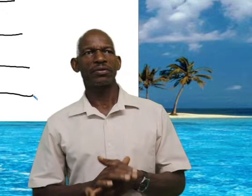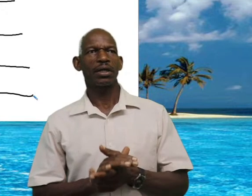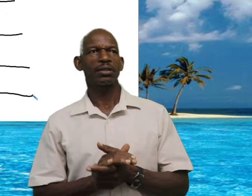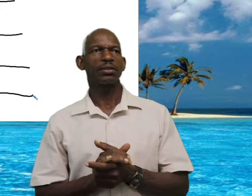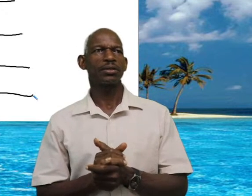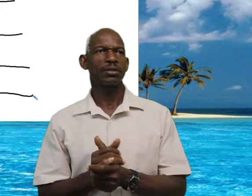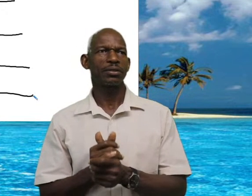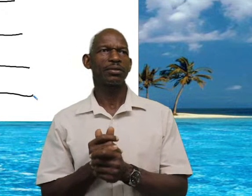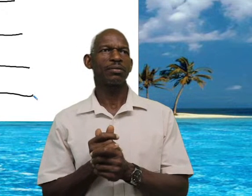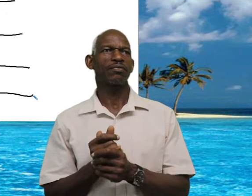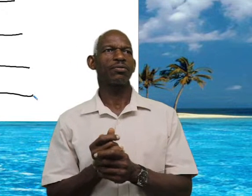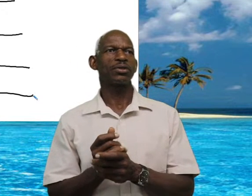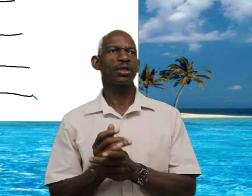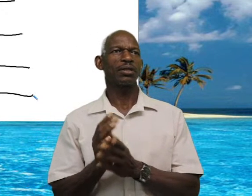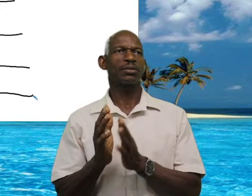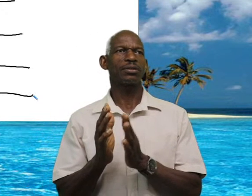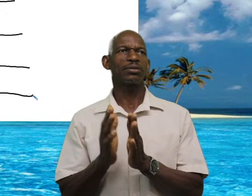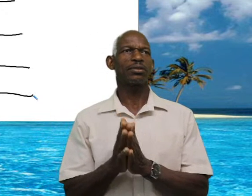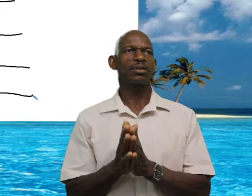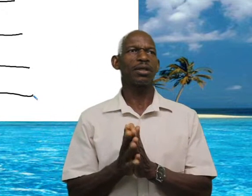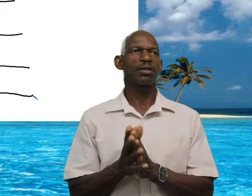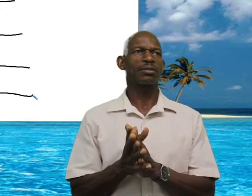this. Huh?